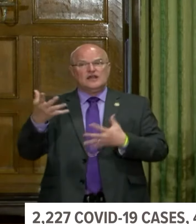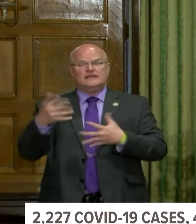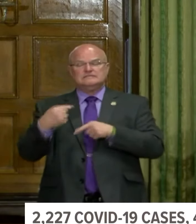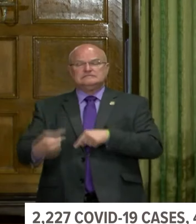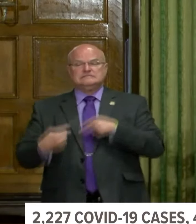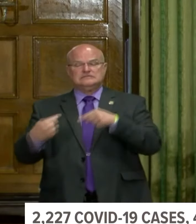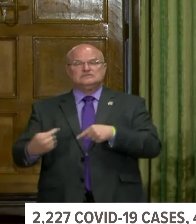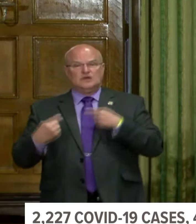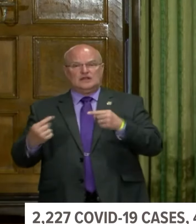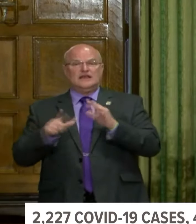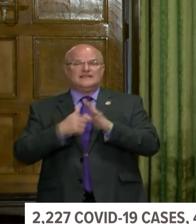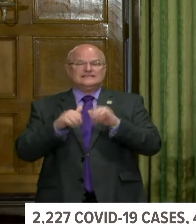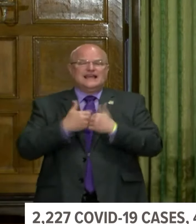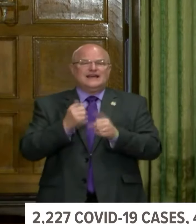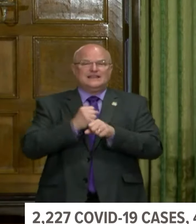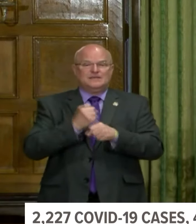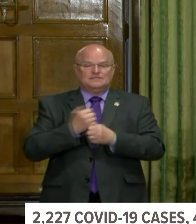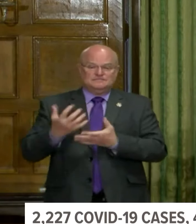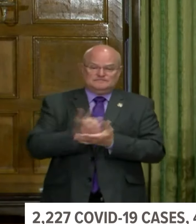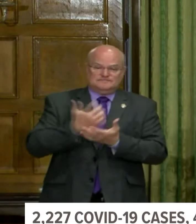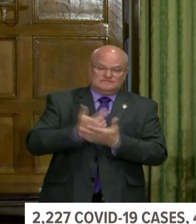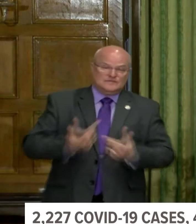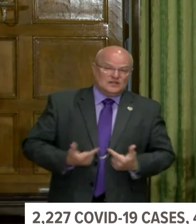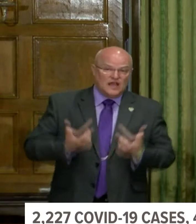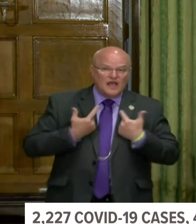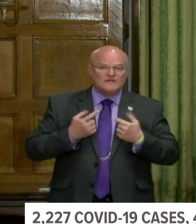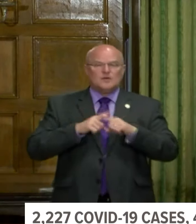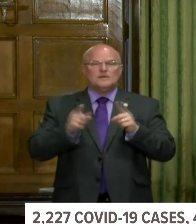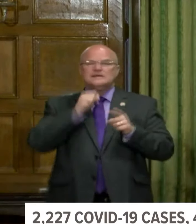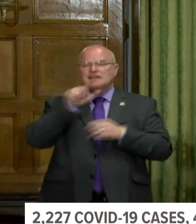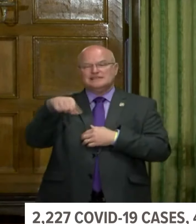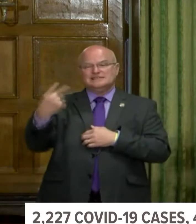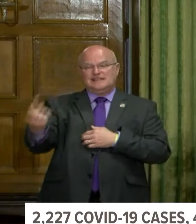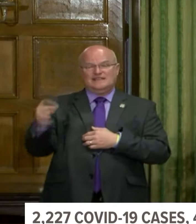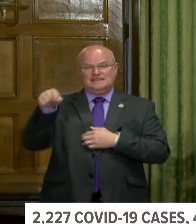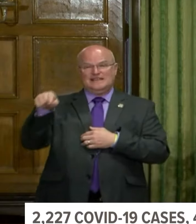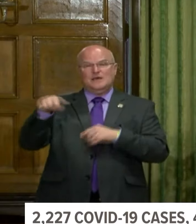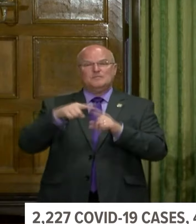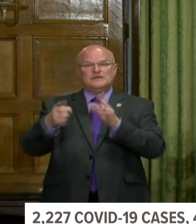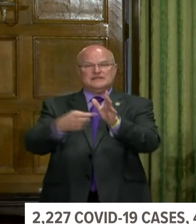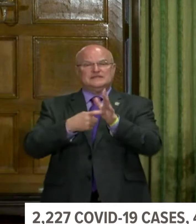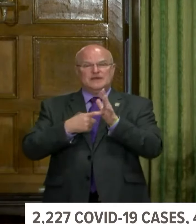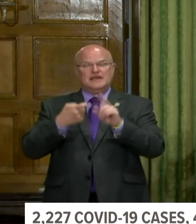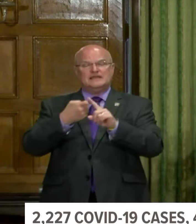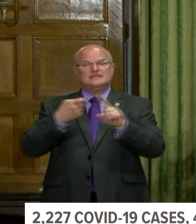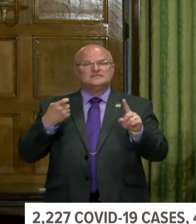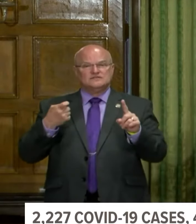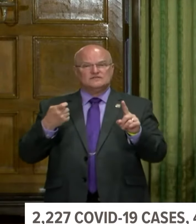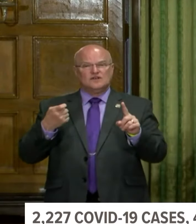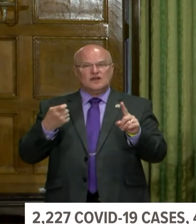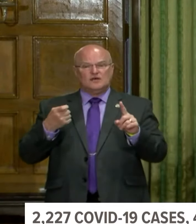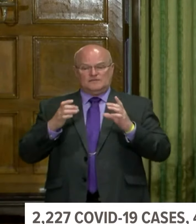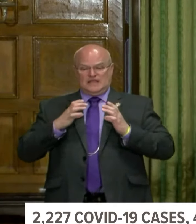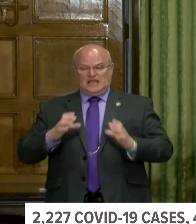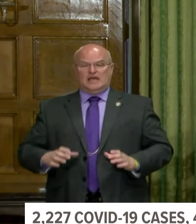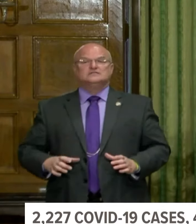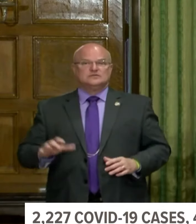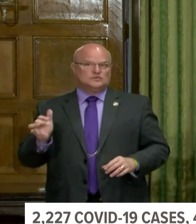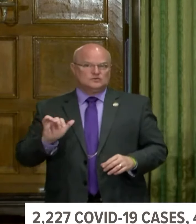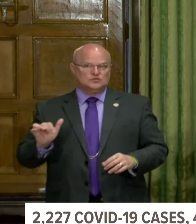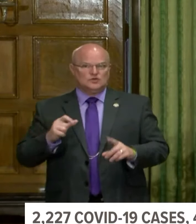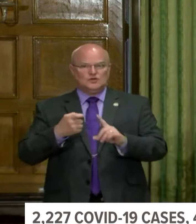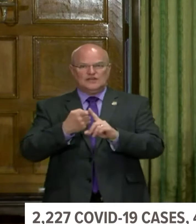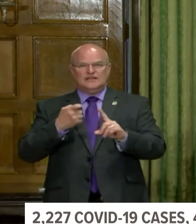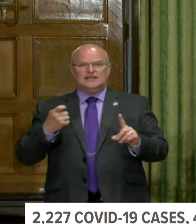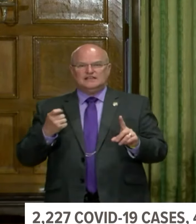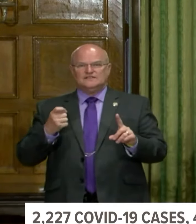there struggling, and this is how they make their livelihood. But it's also not just them. The demand is from the customer. It's